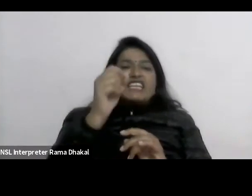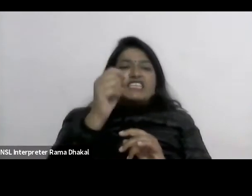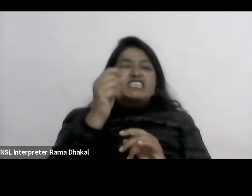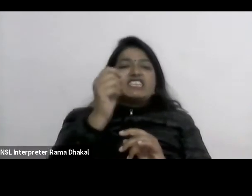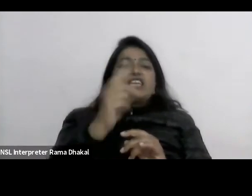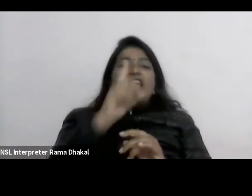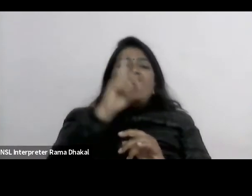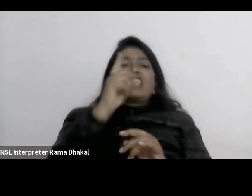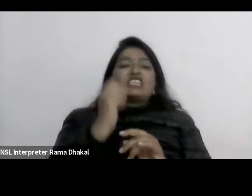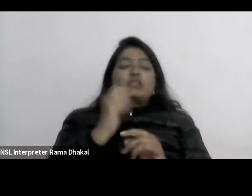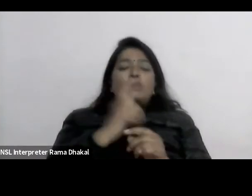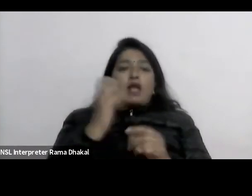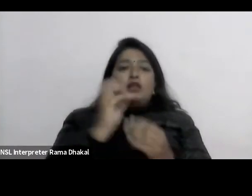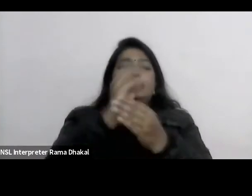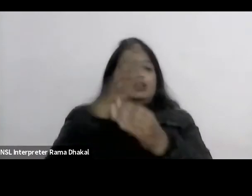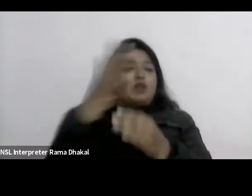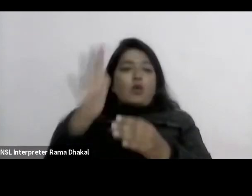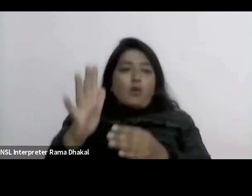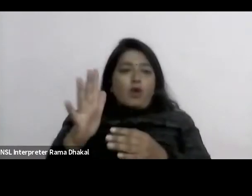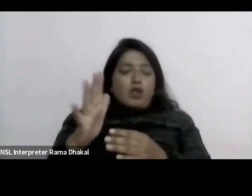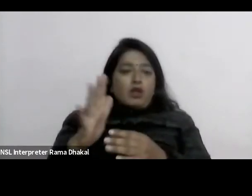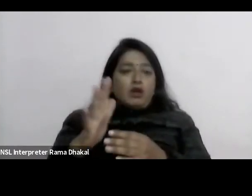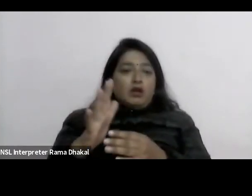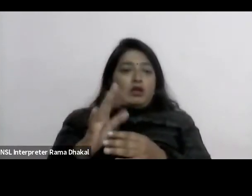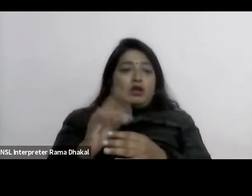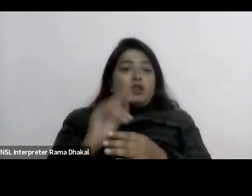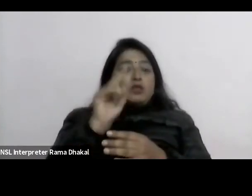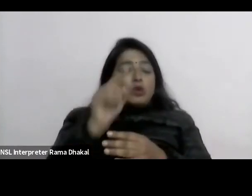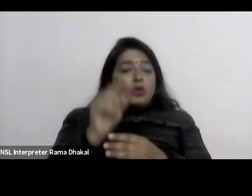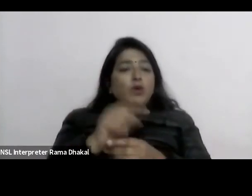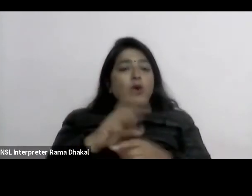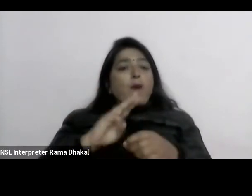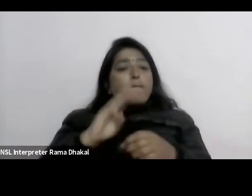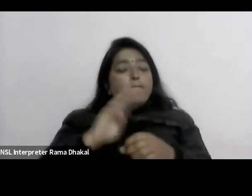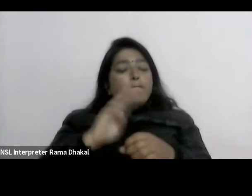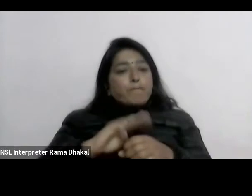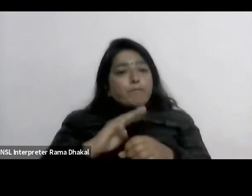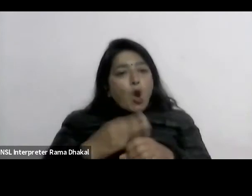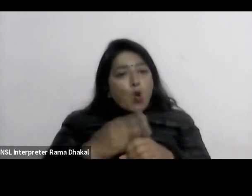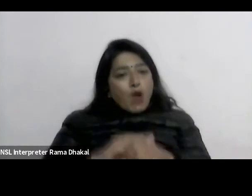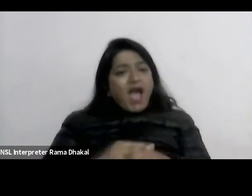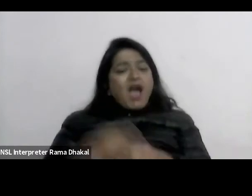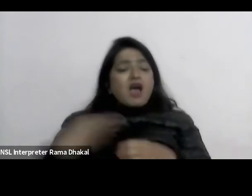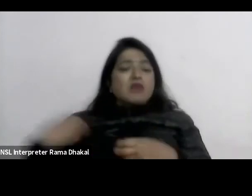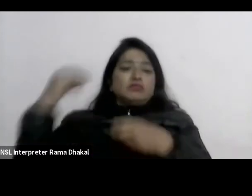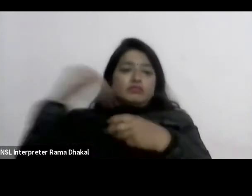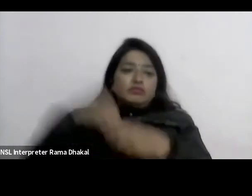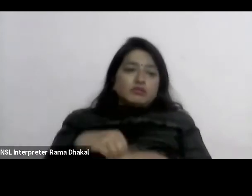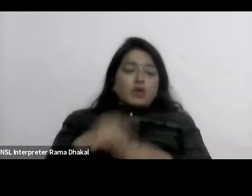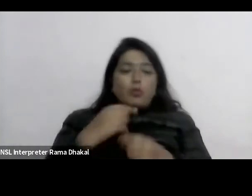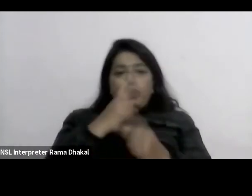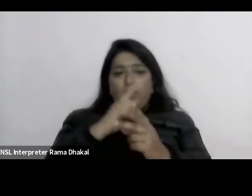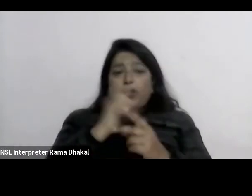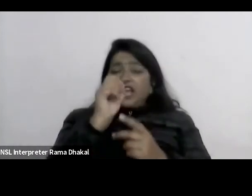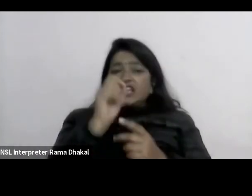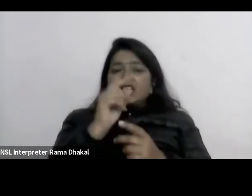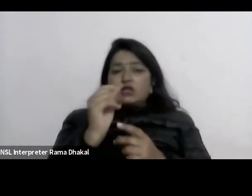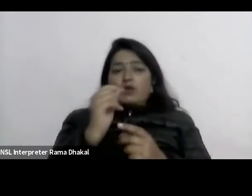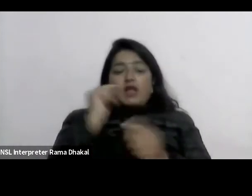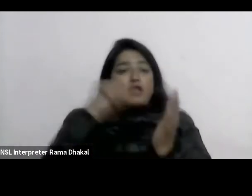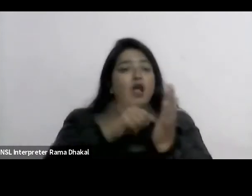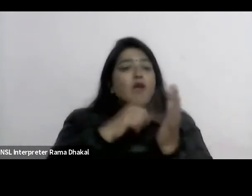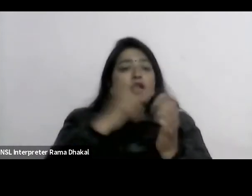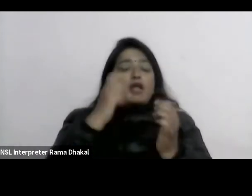So, as Priyanthi already mentioned, we were one of the several organizations engaged in the advocacy around the GR led by